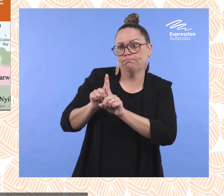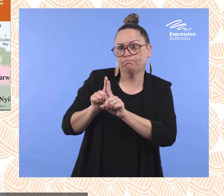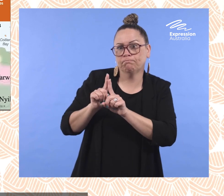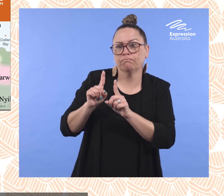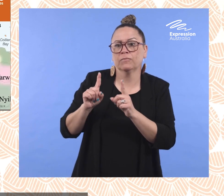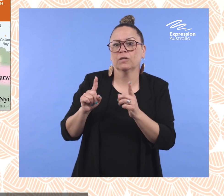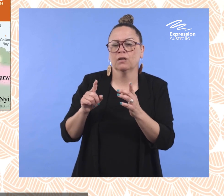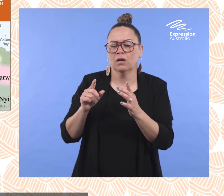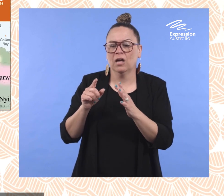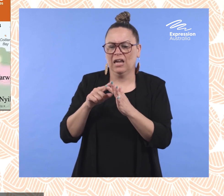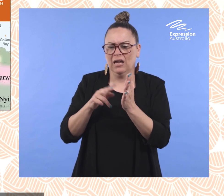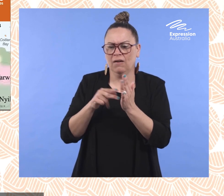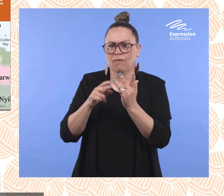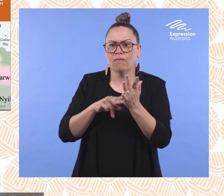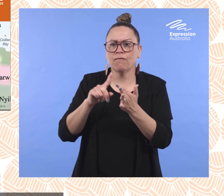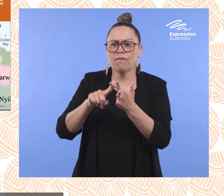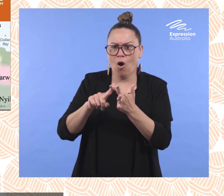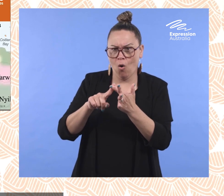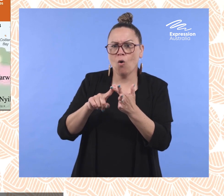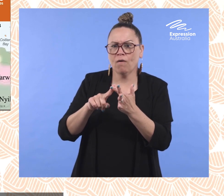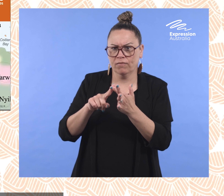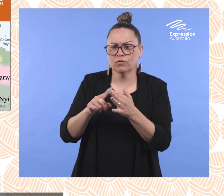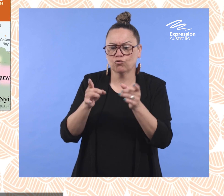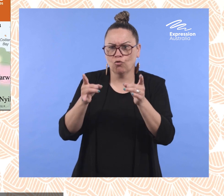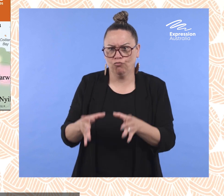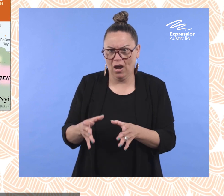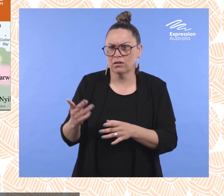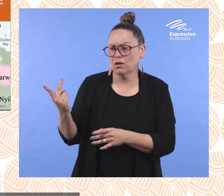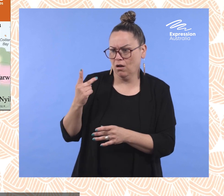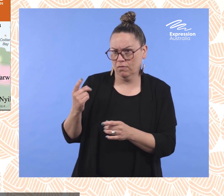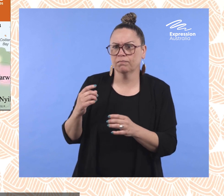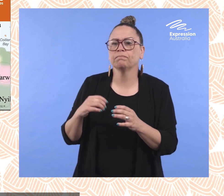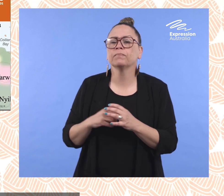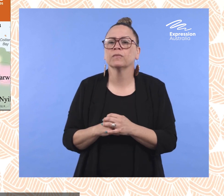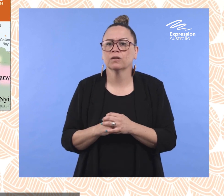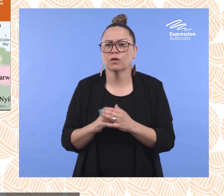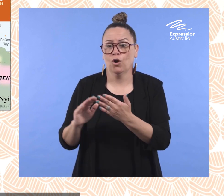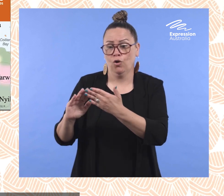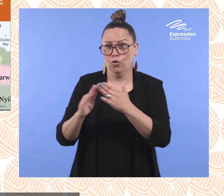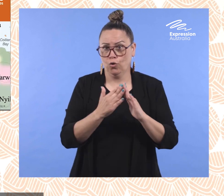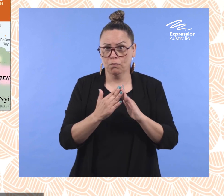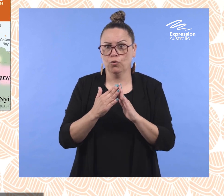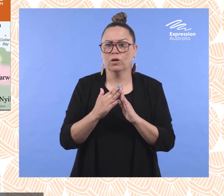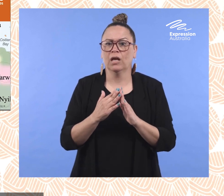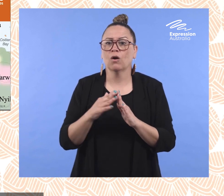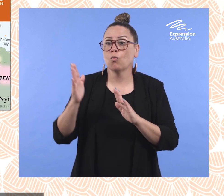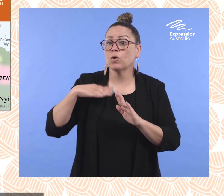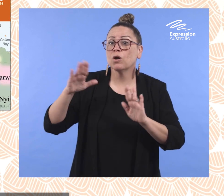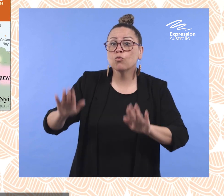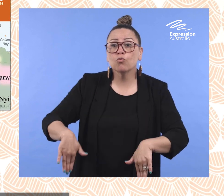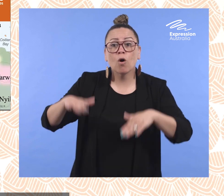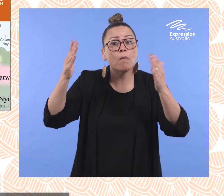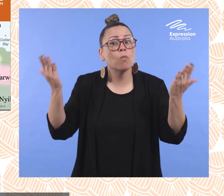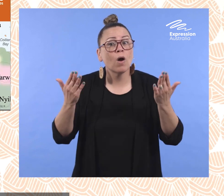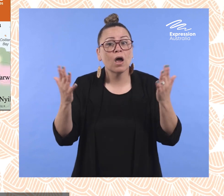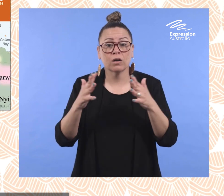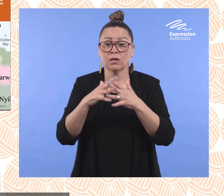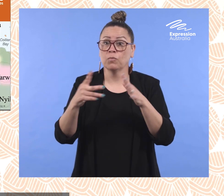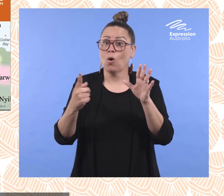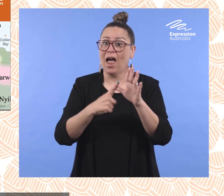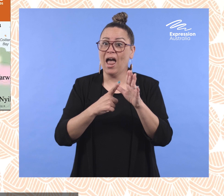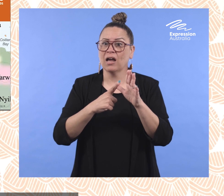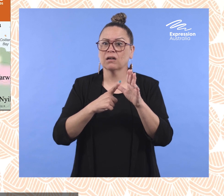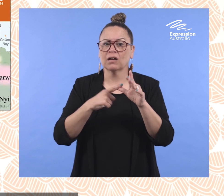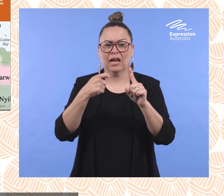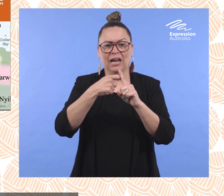Evolved Communities. Aunty Munya, tell us a little bit more about your country. Well, this is little moi, growing up in the Kimberley region of Western